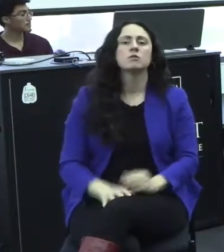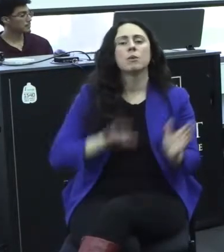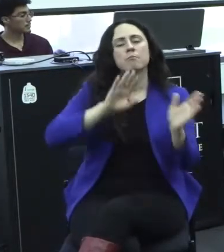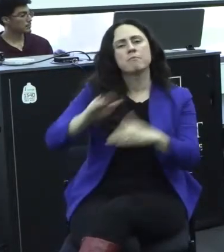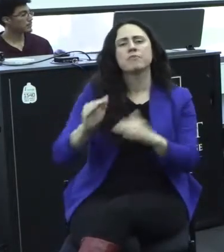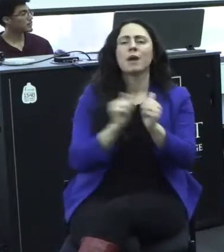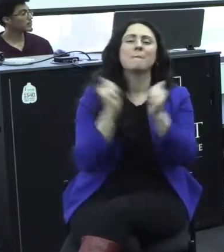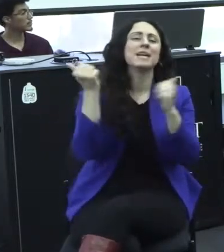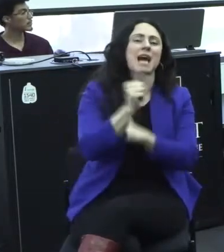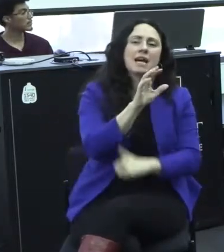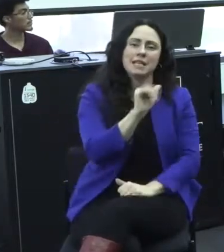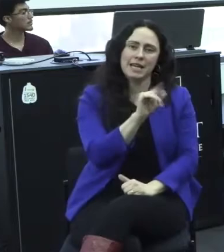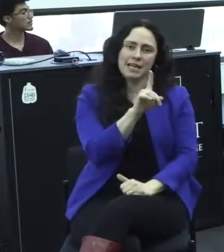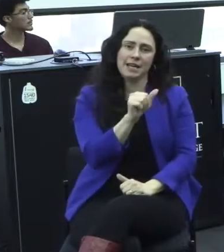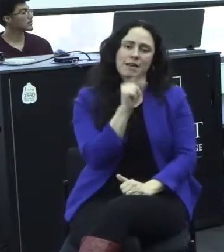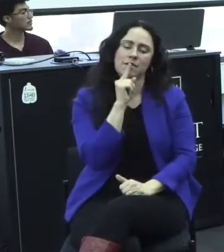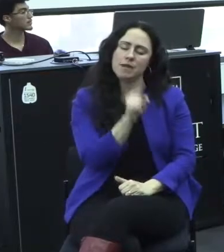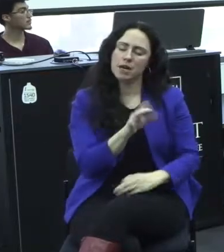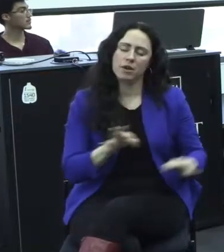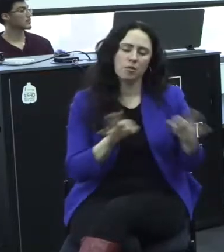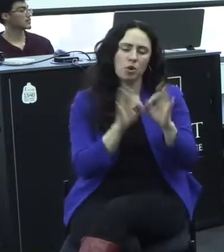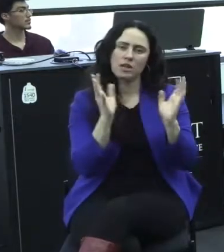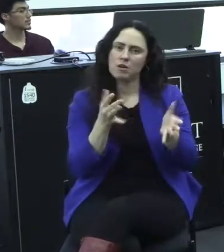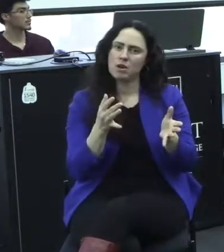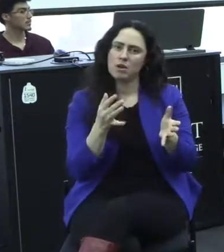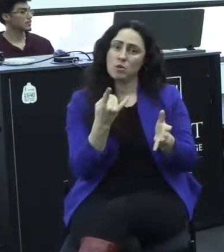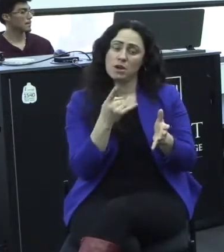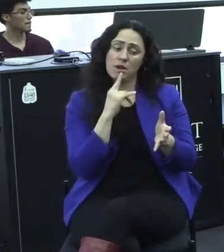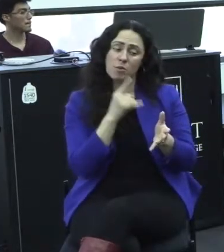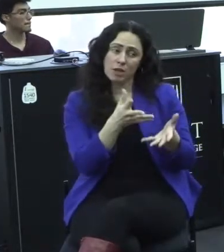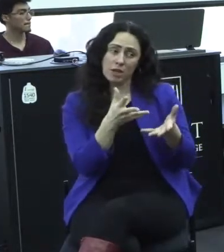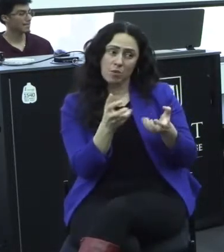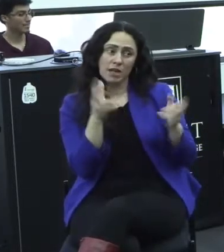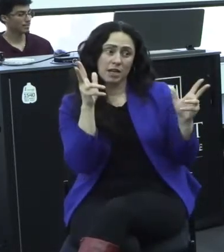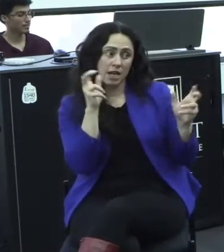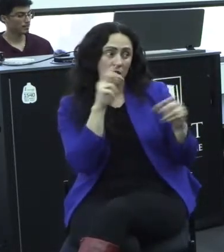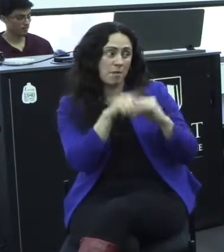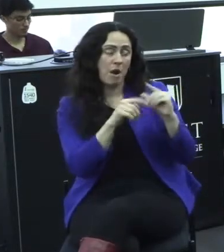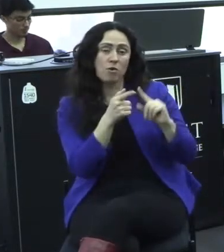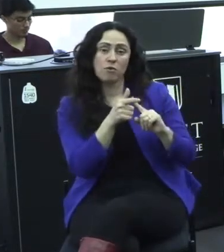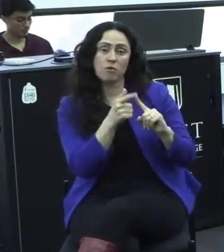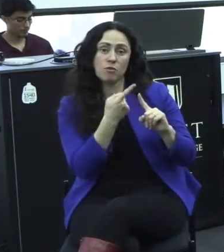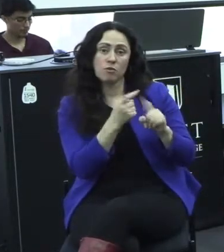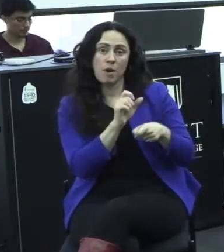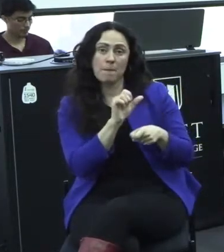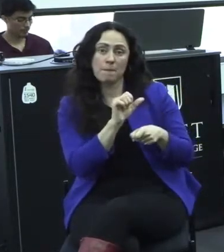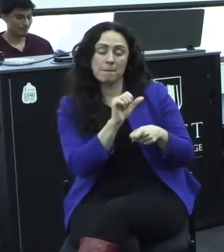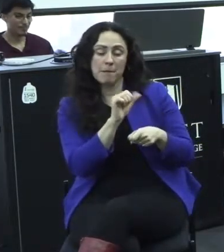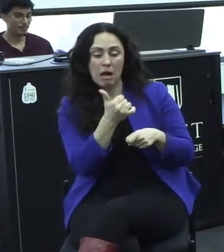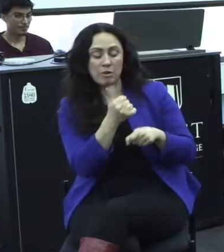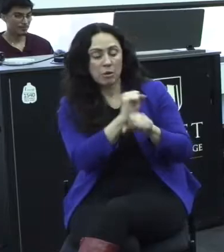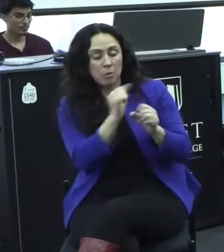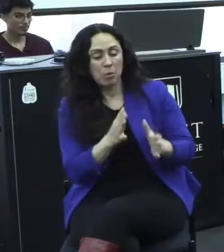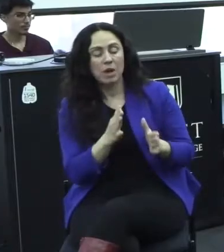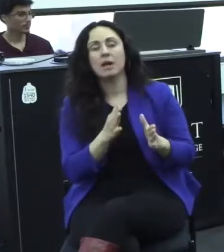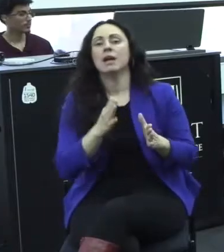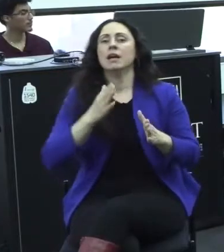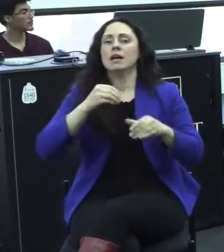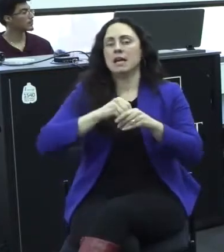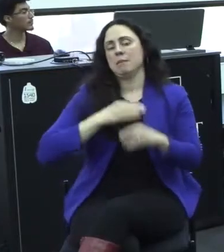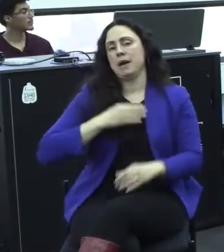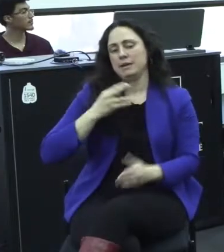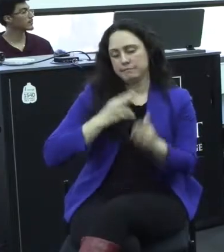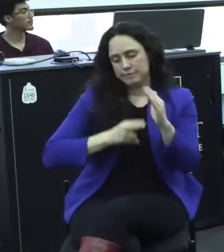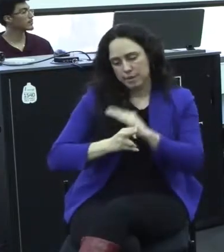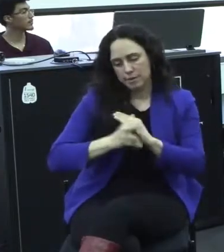an extremely important conversation, one that I'm really looking to hear from my colleagues as well, because to me, in my humble opinion, is